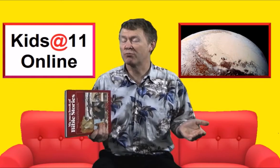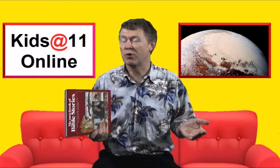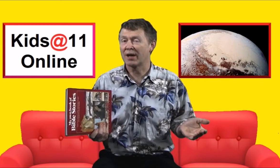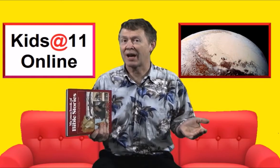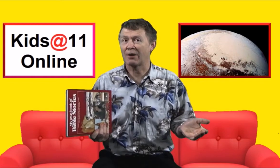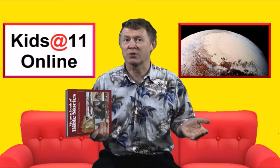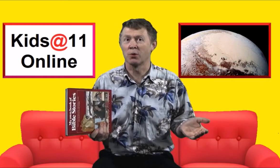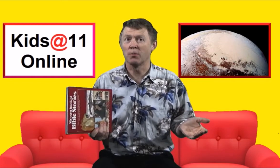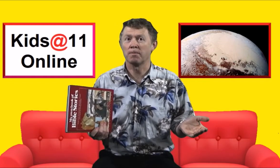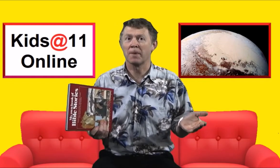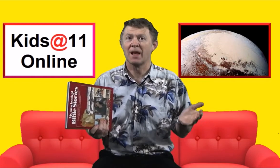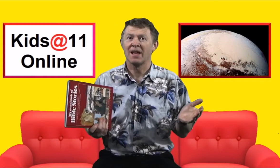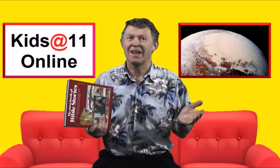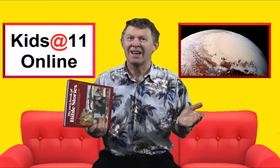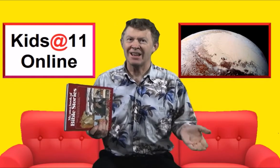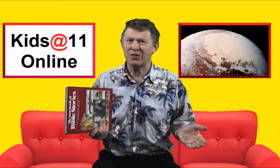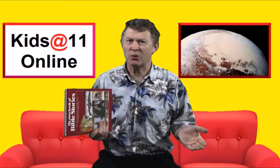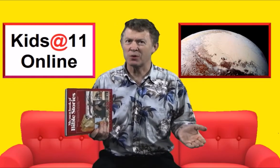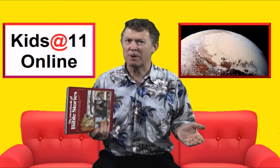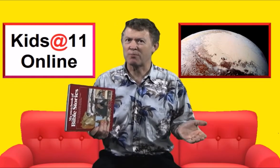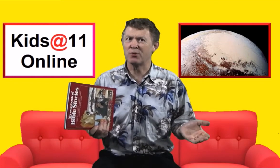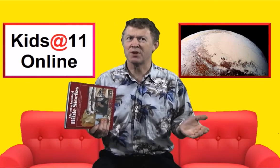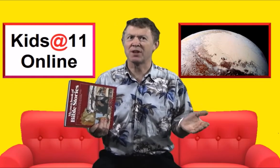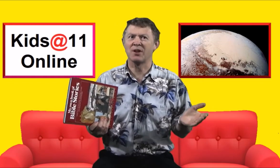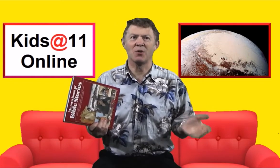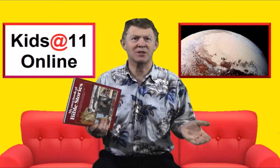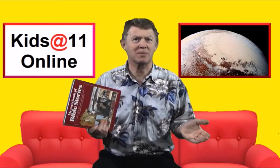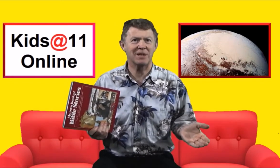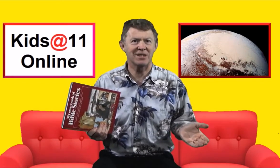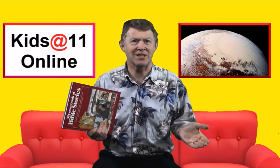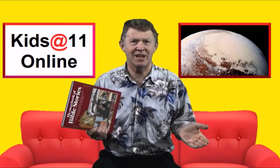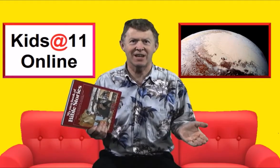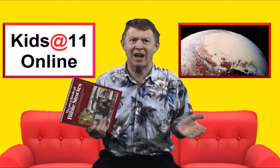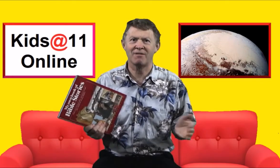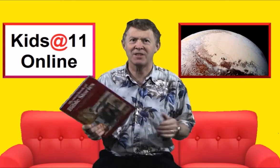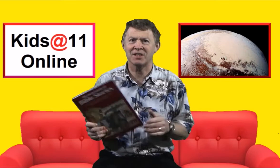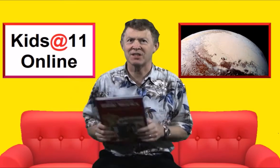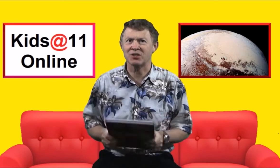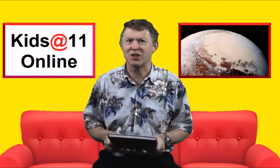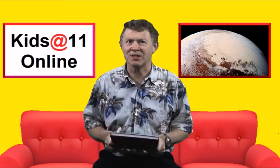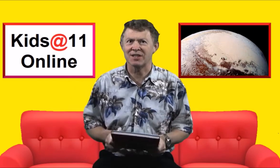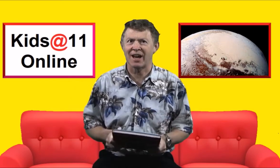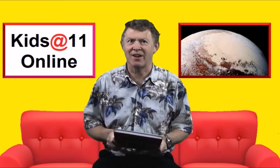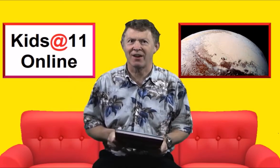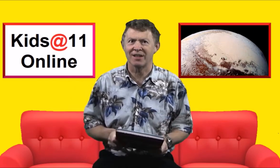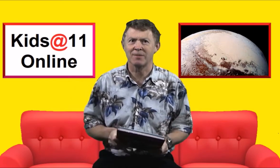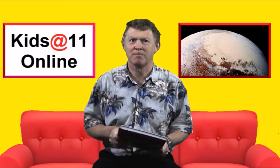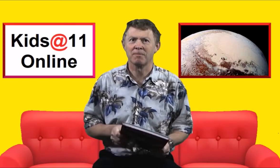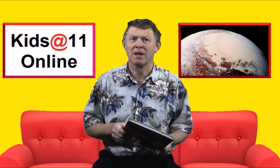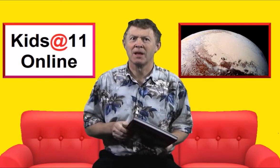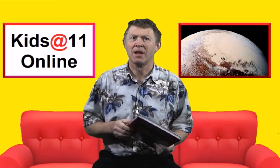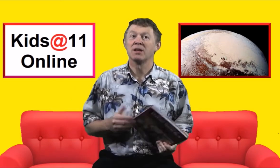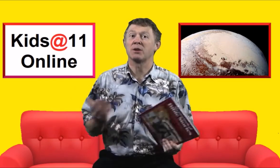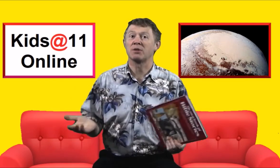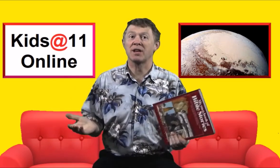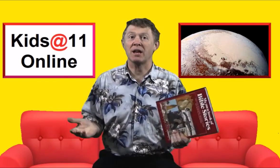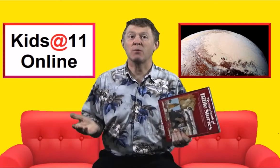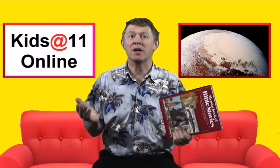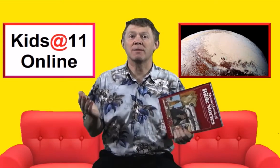ruling council, he thought it would be prudent not to be seen and visited Jesus at night. So today we're going to be